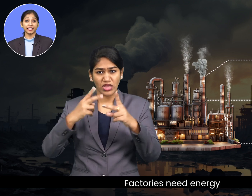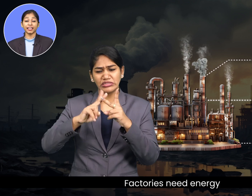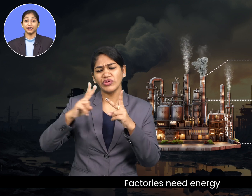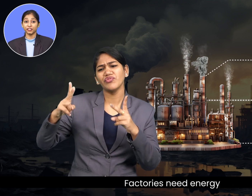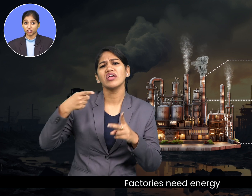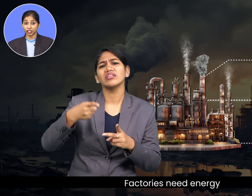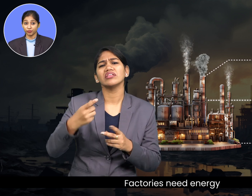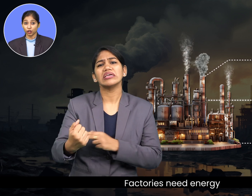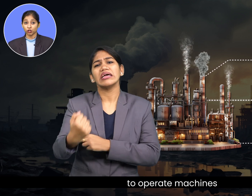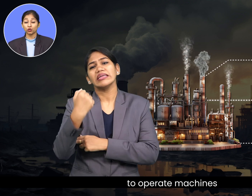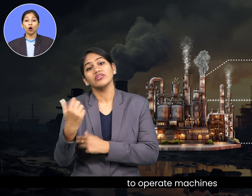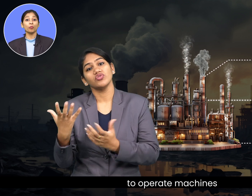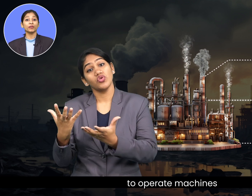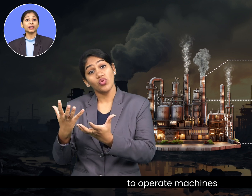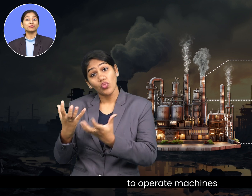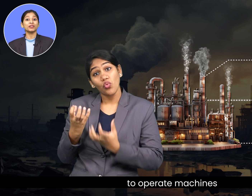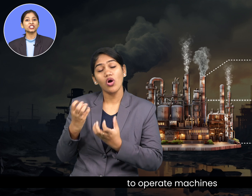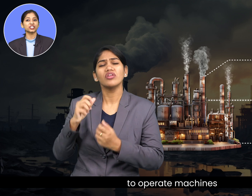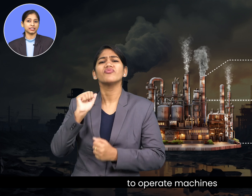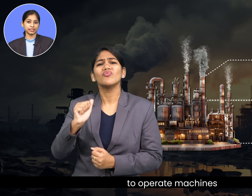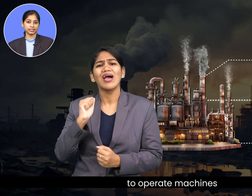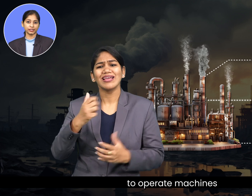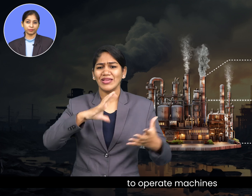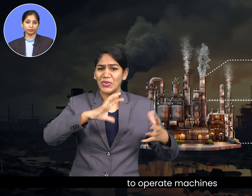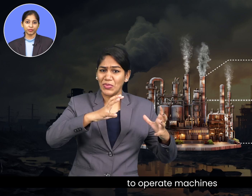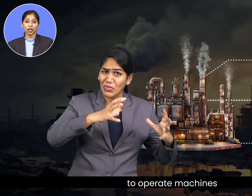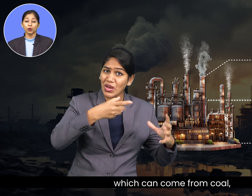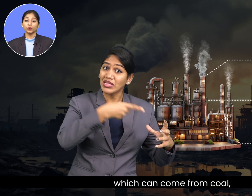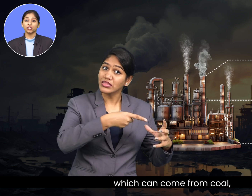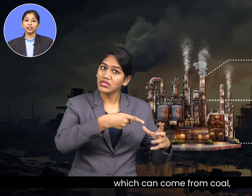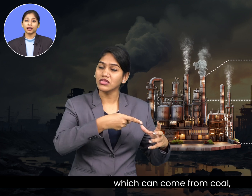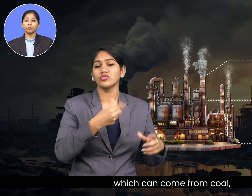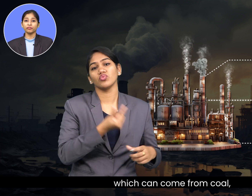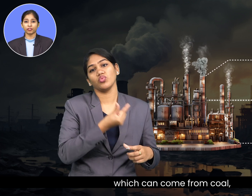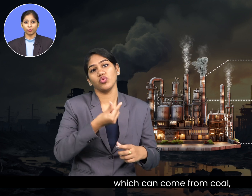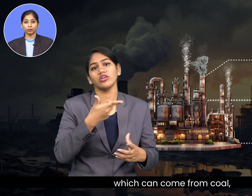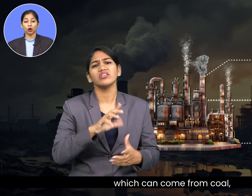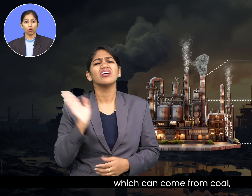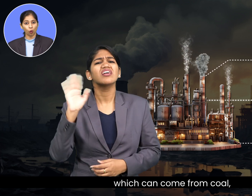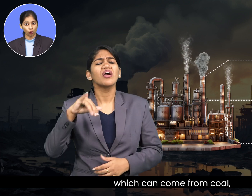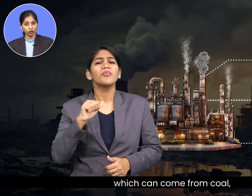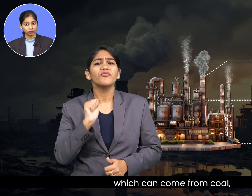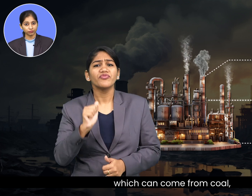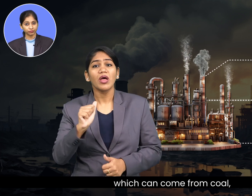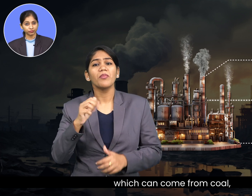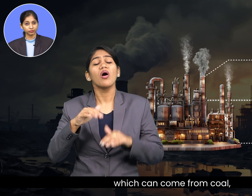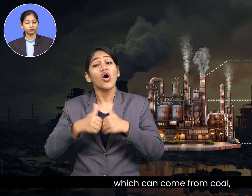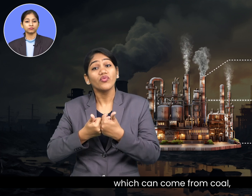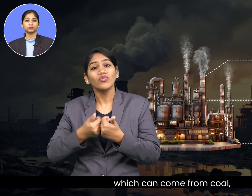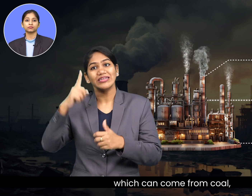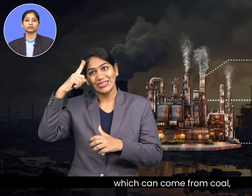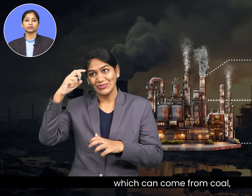Factories need energy to operate machines, which can come from coal,